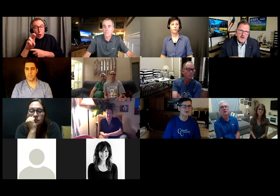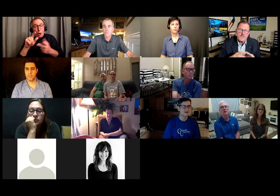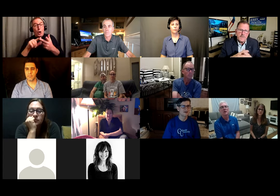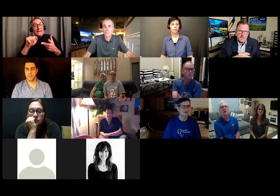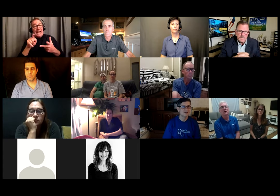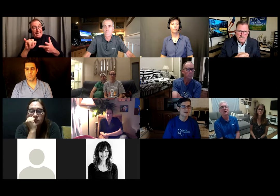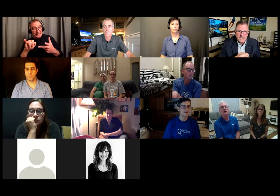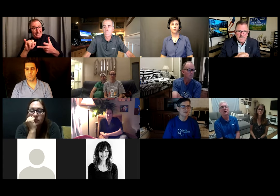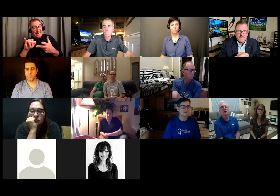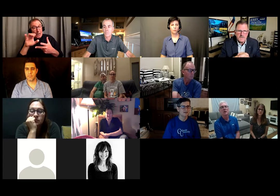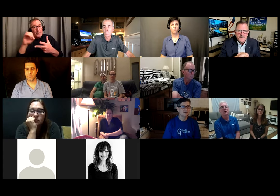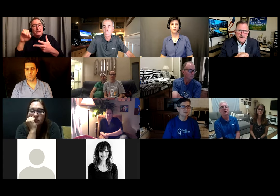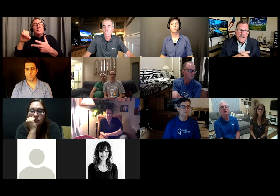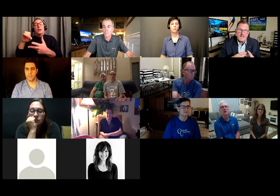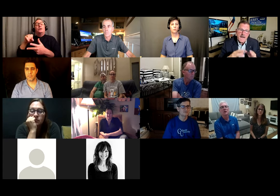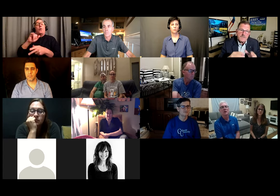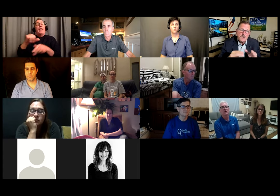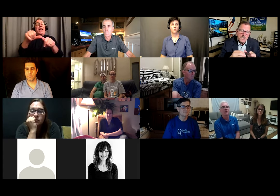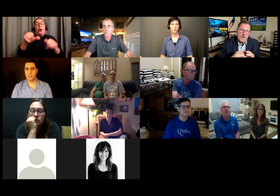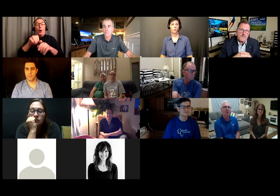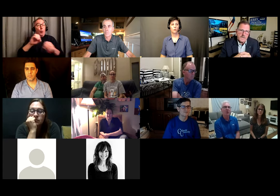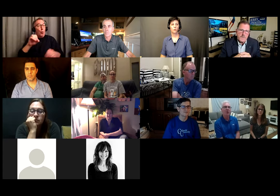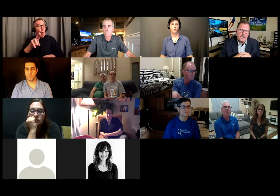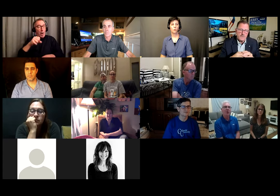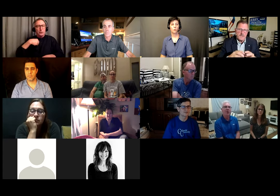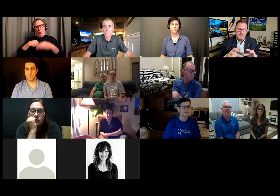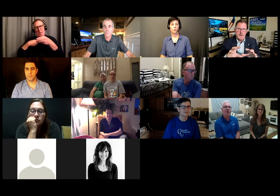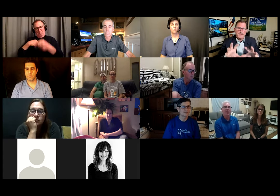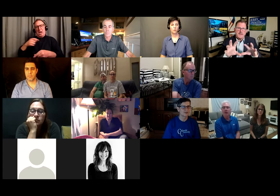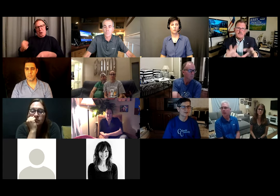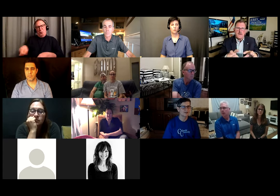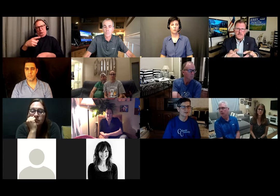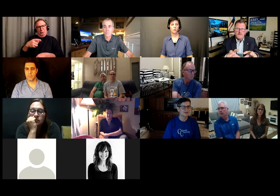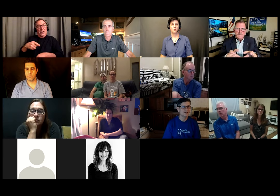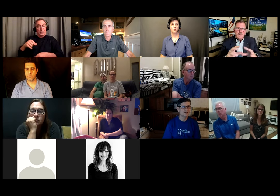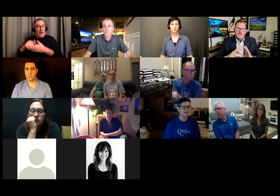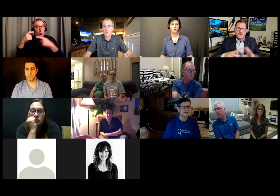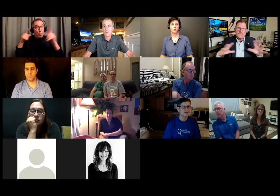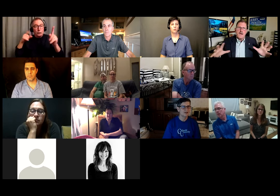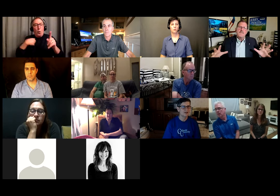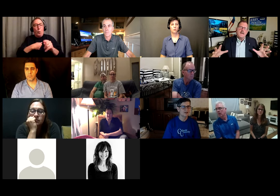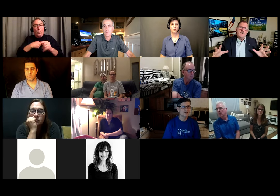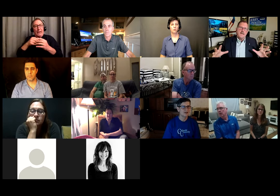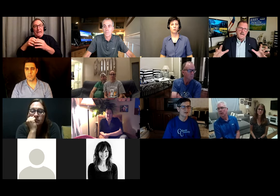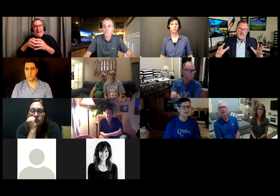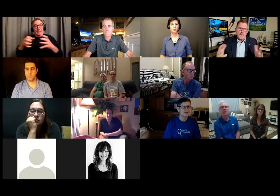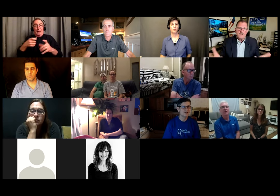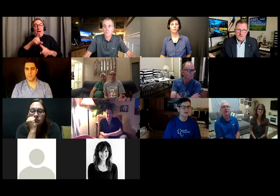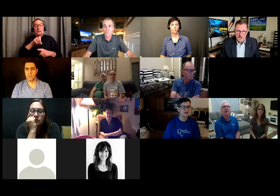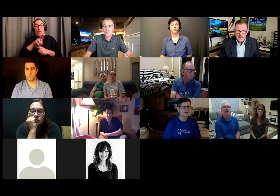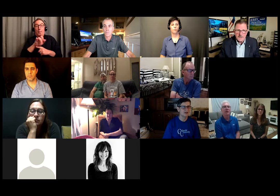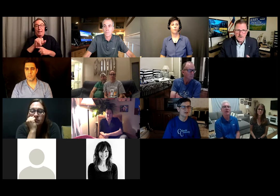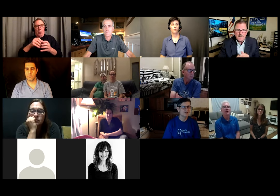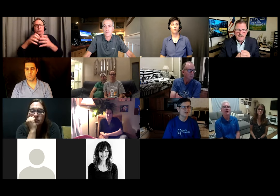in areas where we don't provide bus service. And that has actually worked really well. So we expanded that from Dublin to the Tri-Valley, and that now